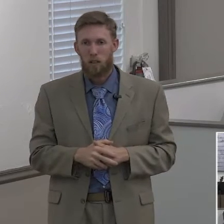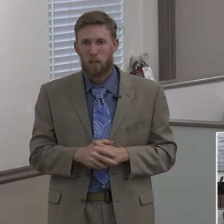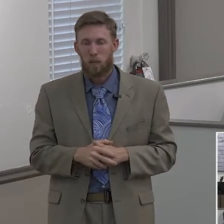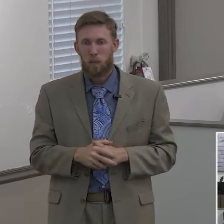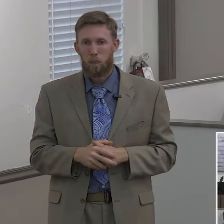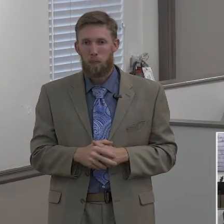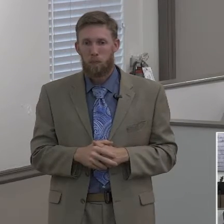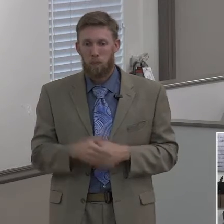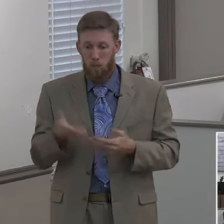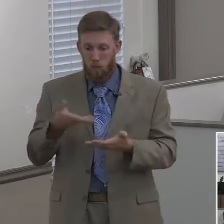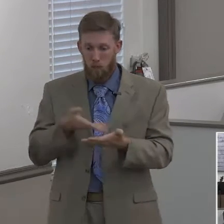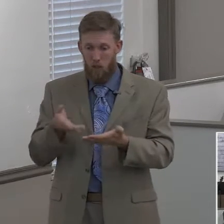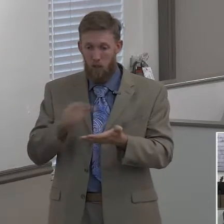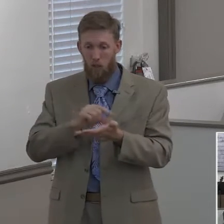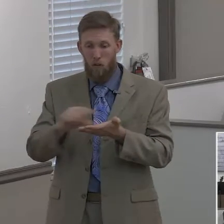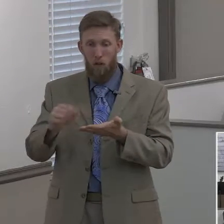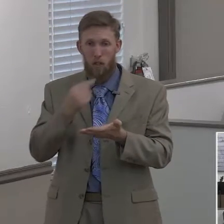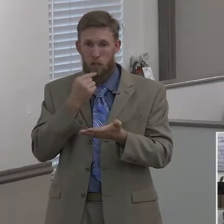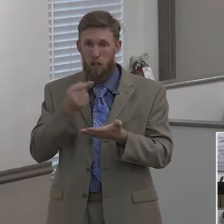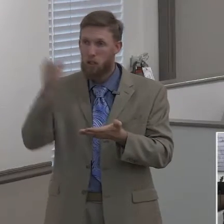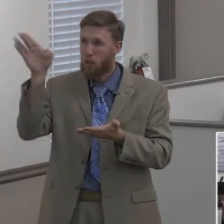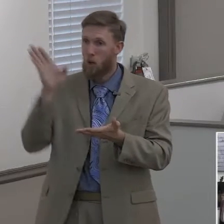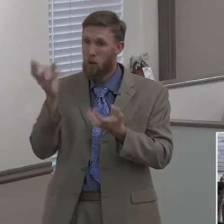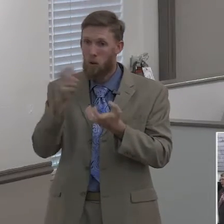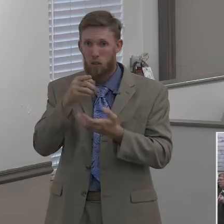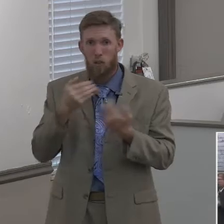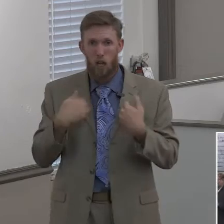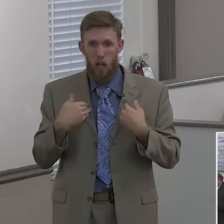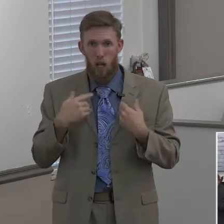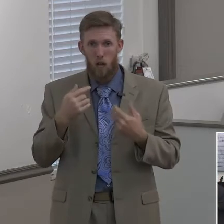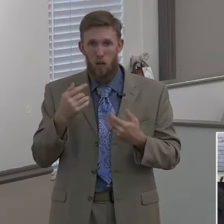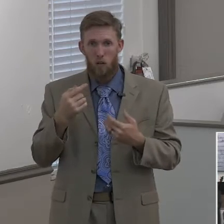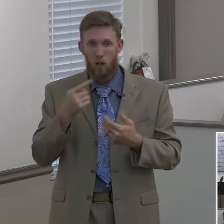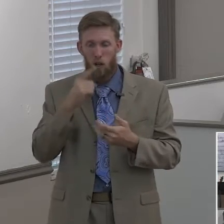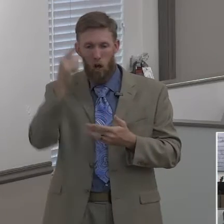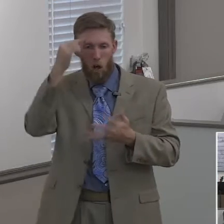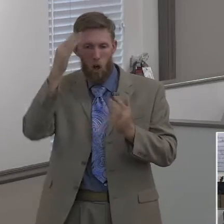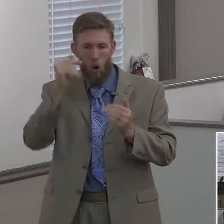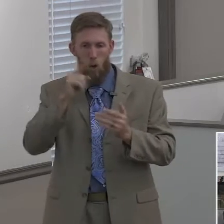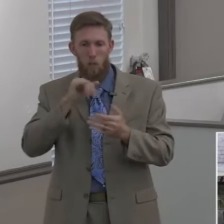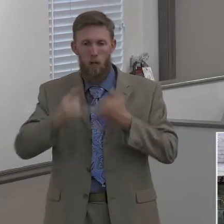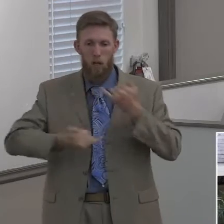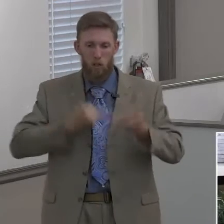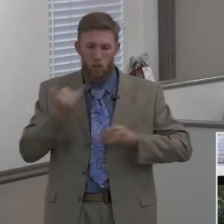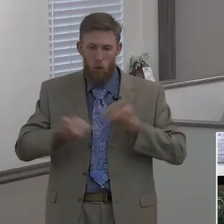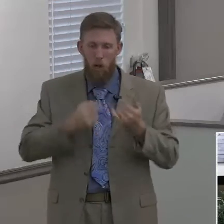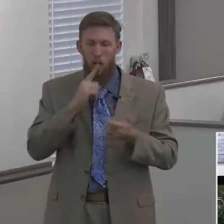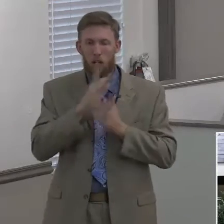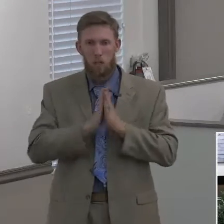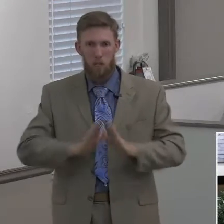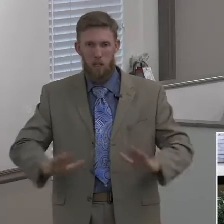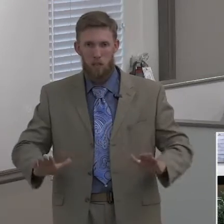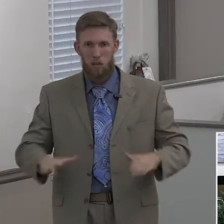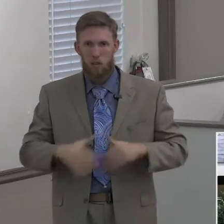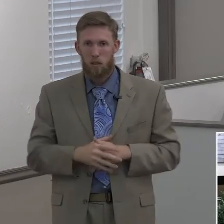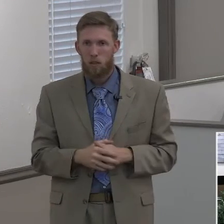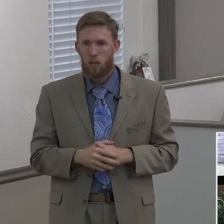So this verse says God wants you to have hope, joy, and peace.